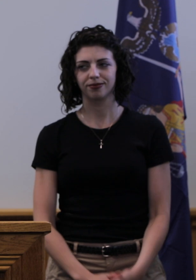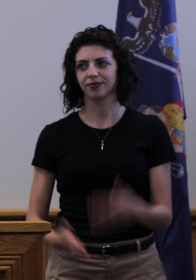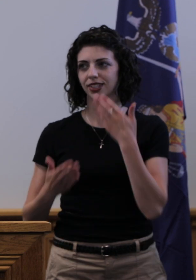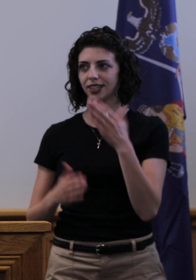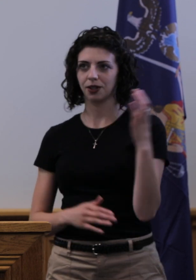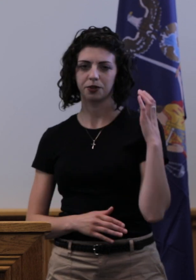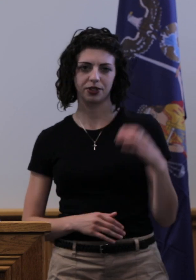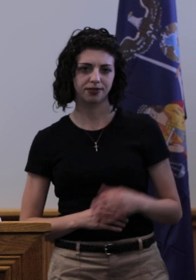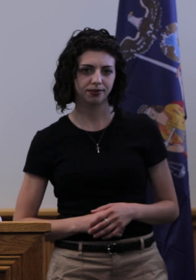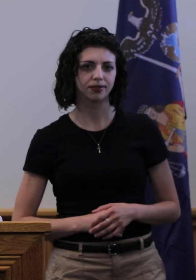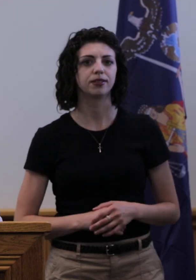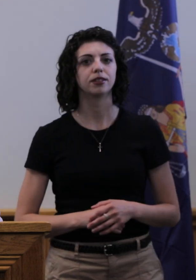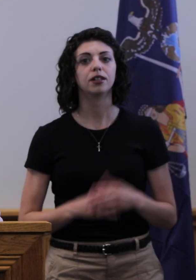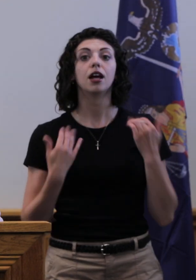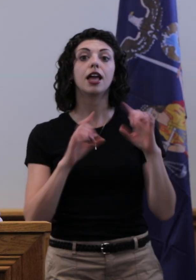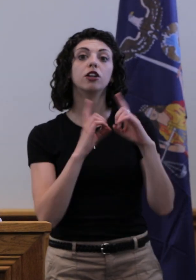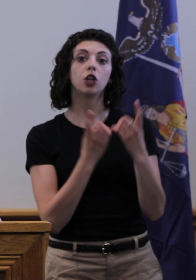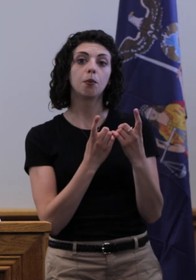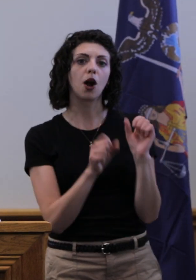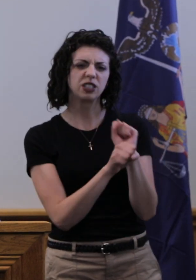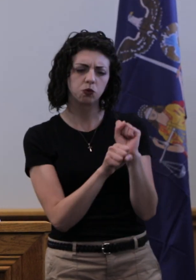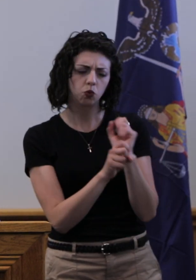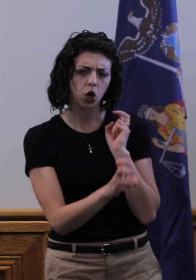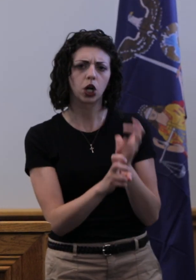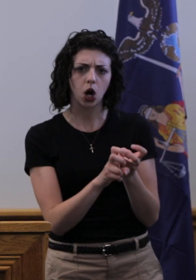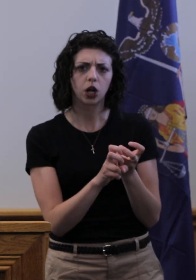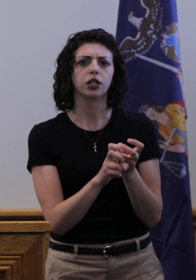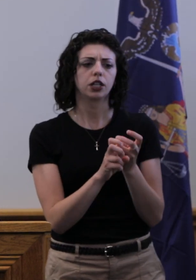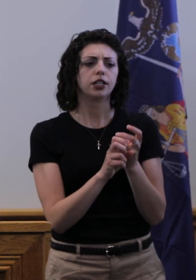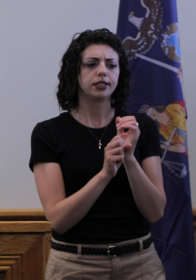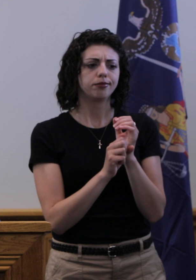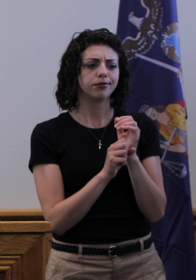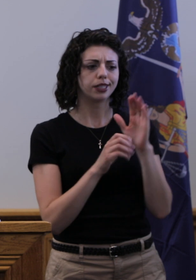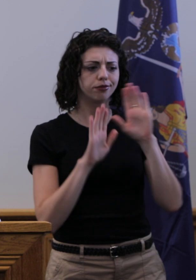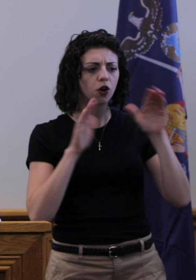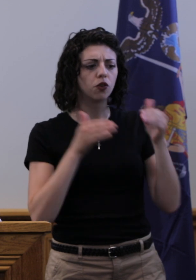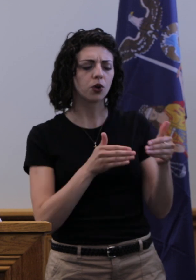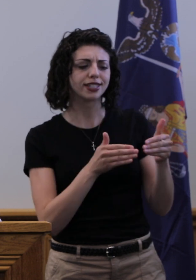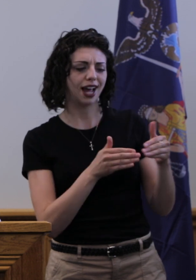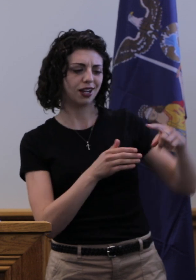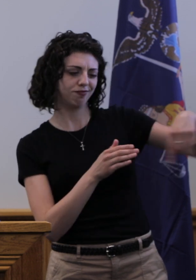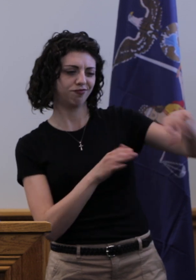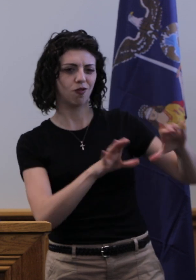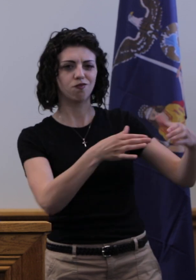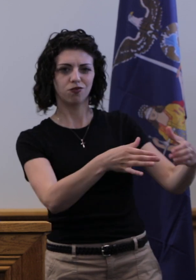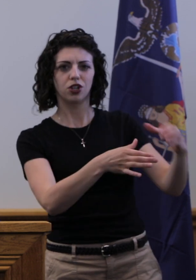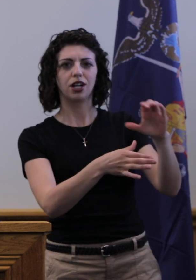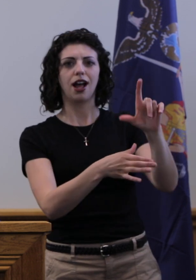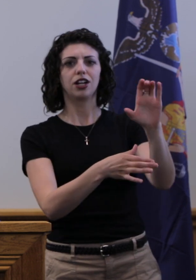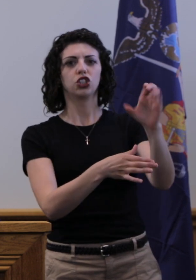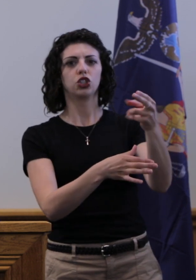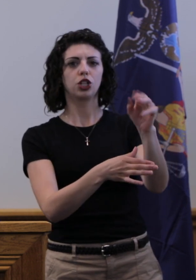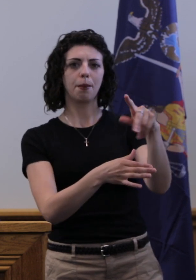Thank you, Mr. Chairman. The Health Department has been working diligently to address a cluster of COVID-19 cases at Champlain